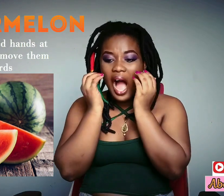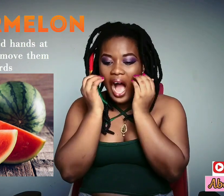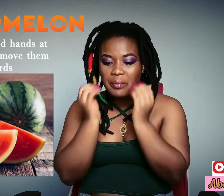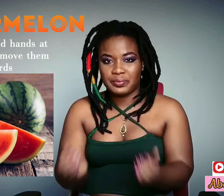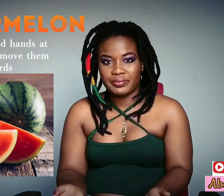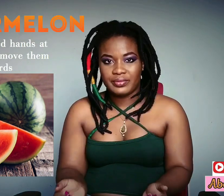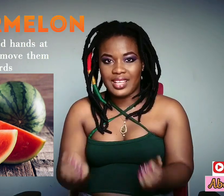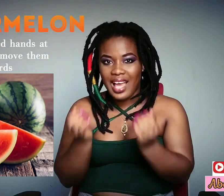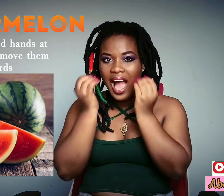here. Yeah?